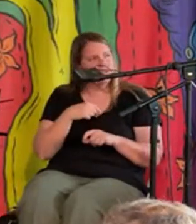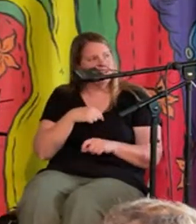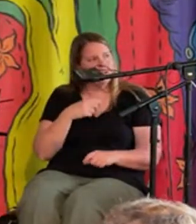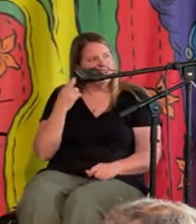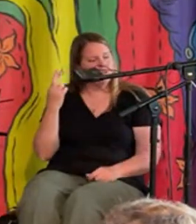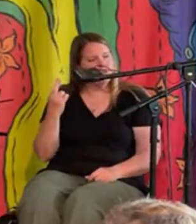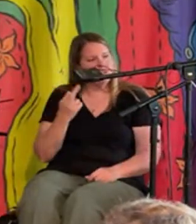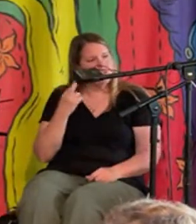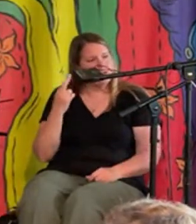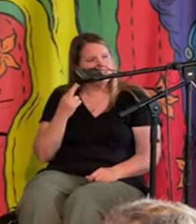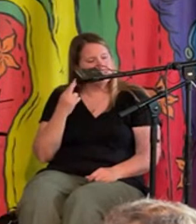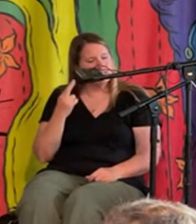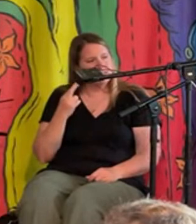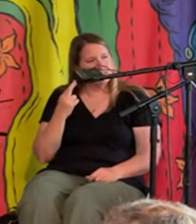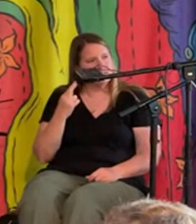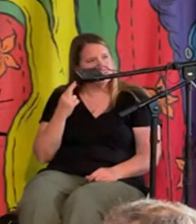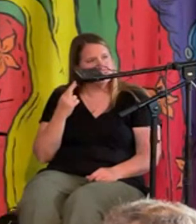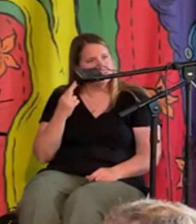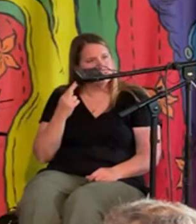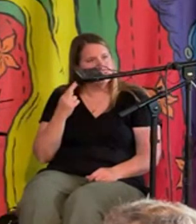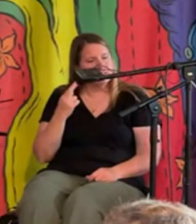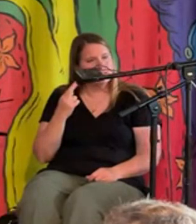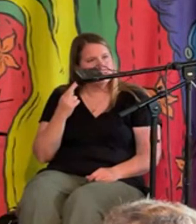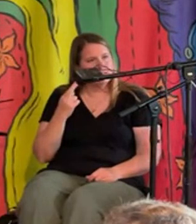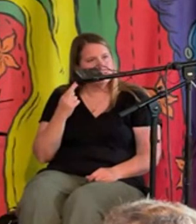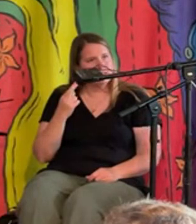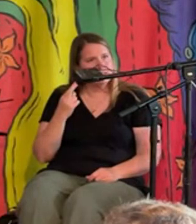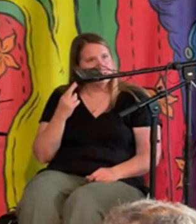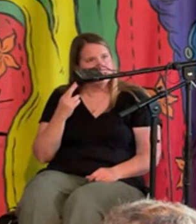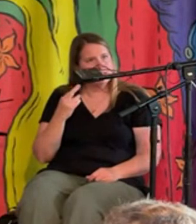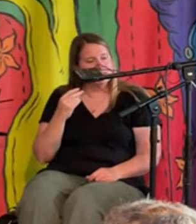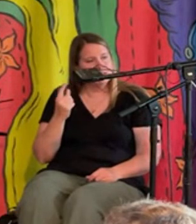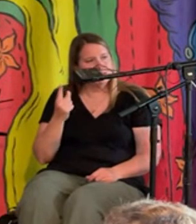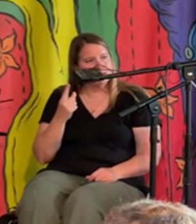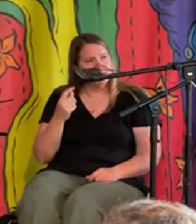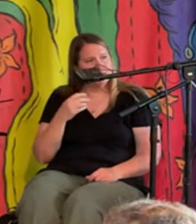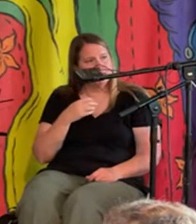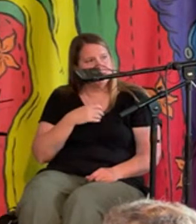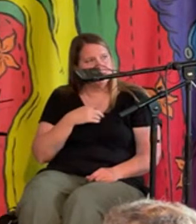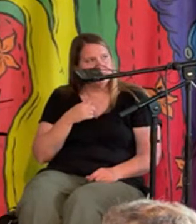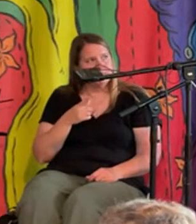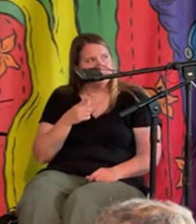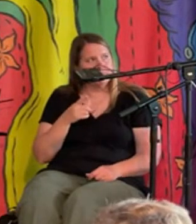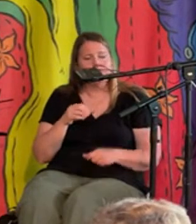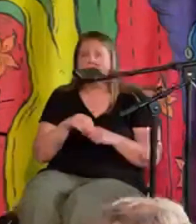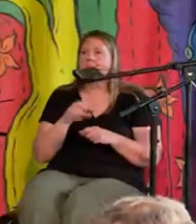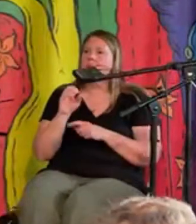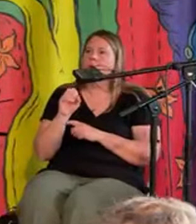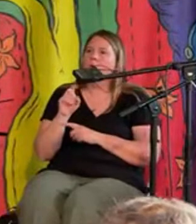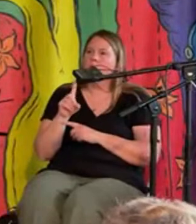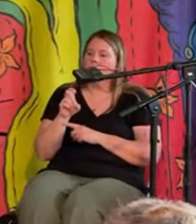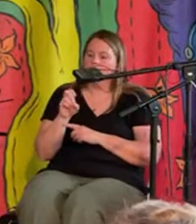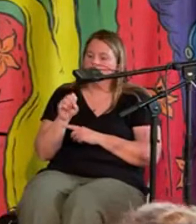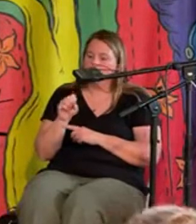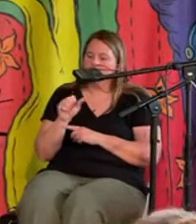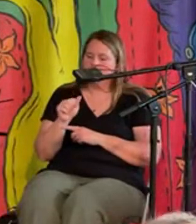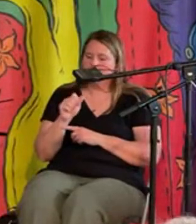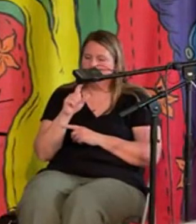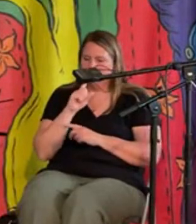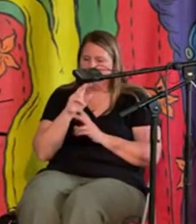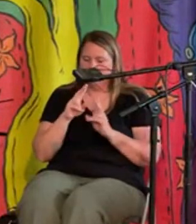realized that when I came to America, my first book, Dancing in Odessa, was very much in conversation